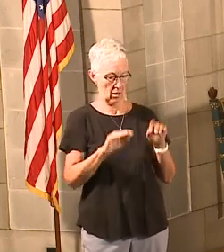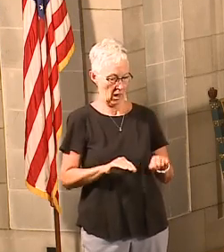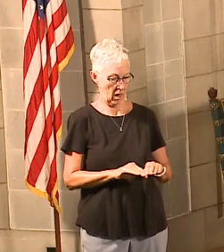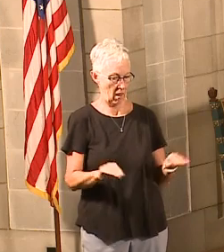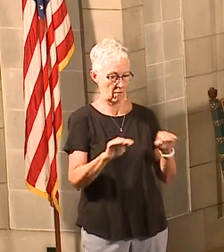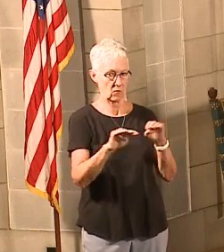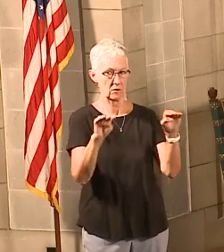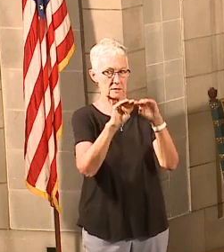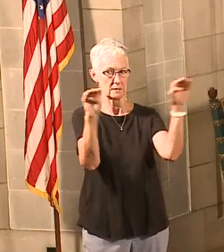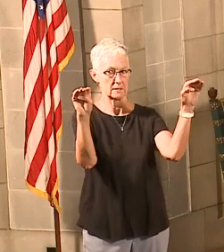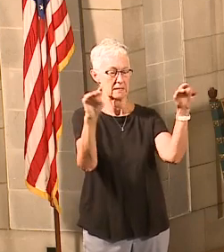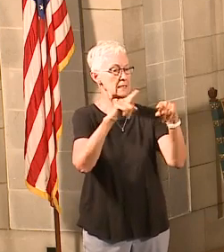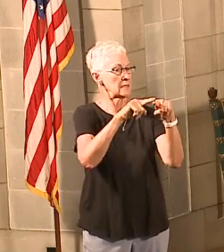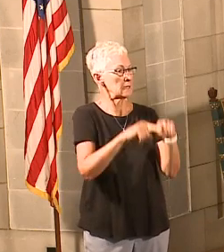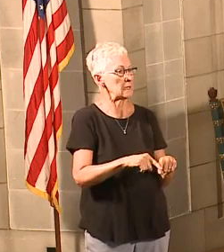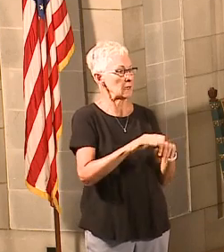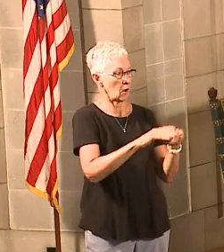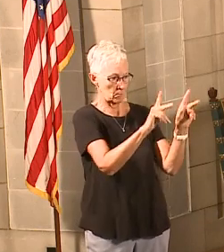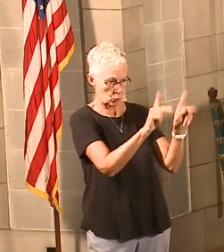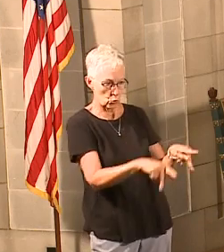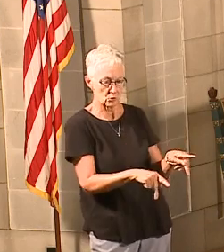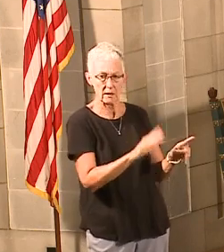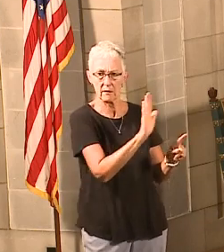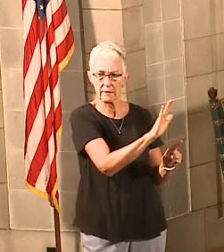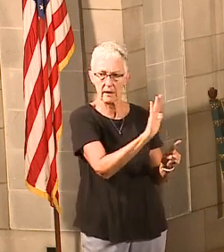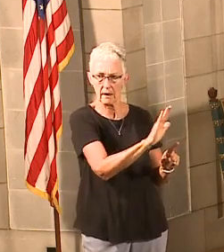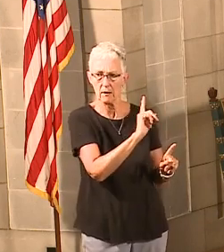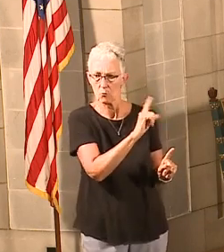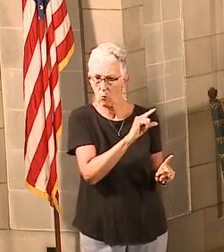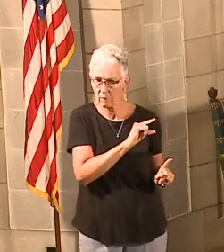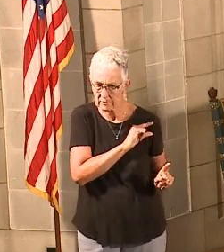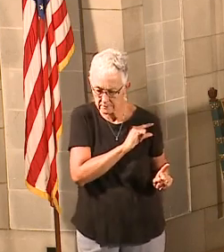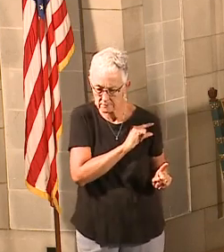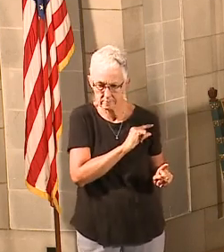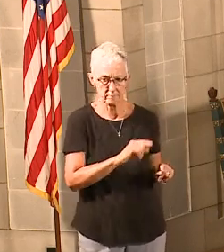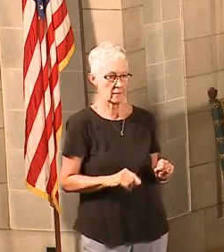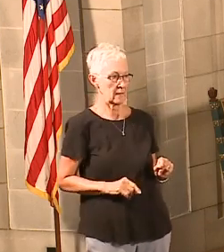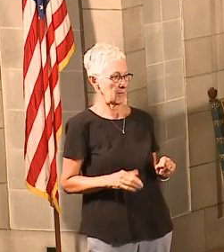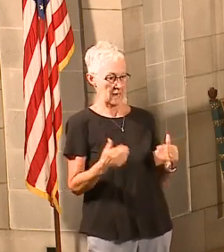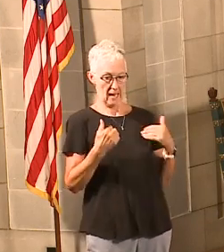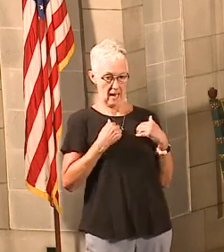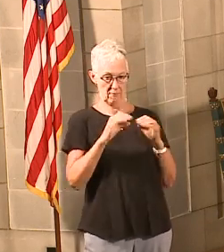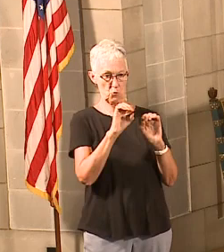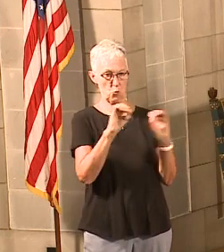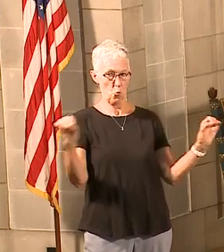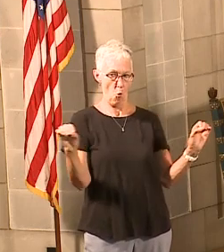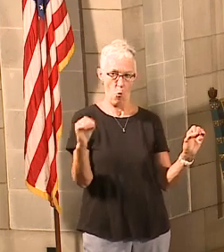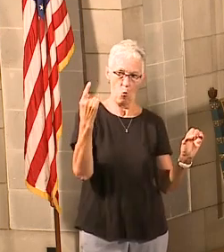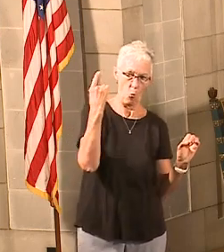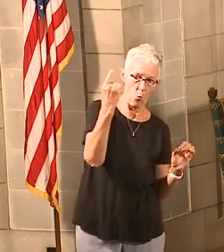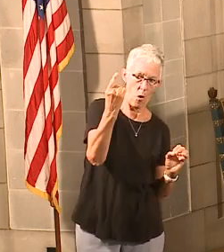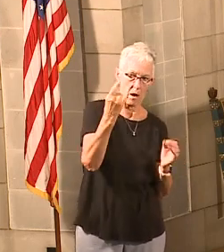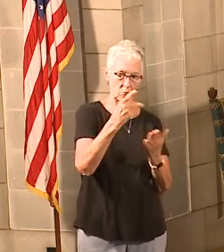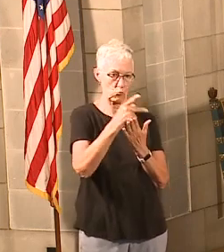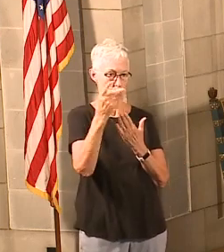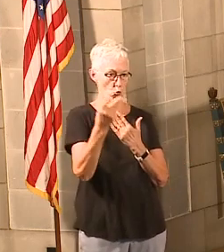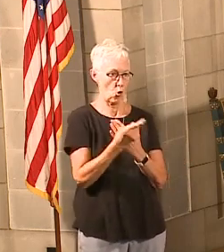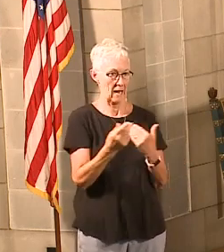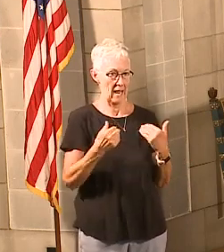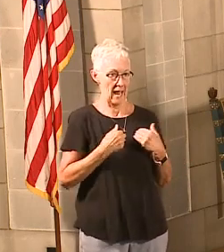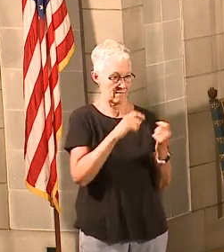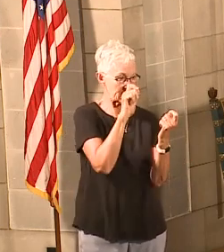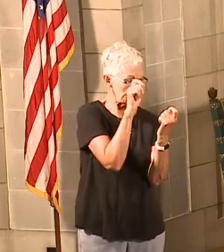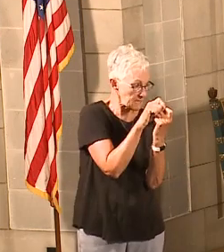the situation of the individual and how they qualify. And so there is no one specific program that has the exact same coverage. So